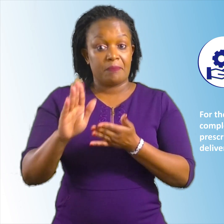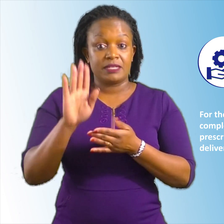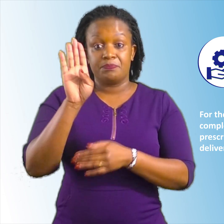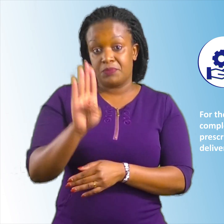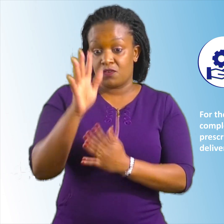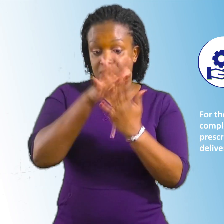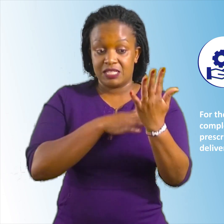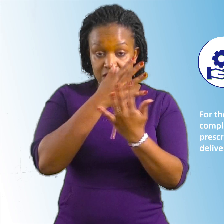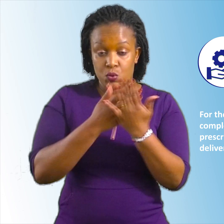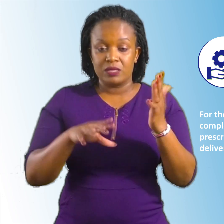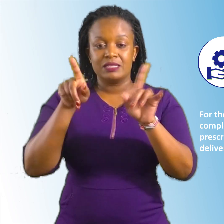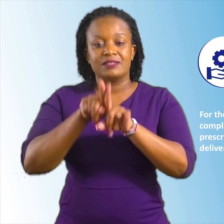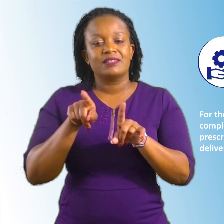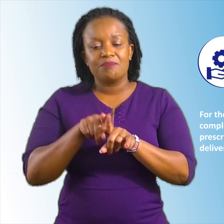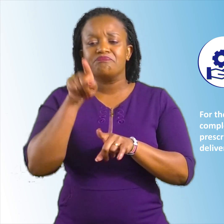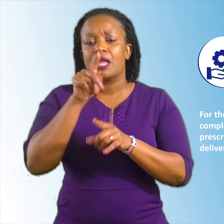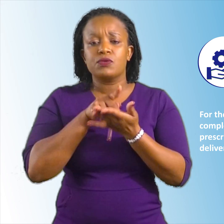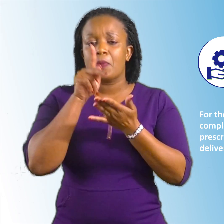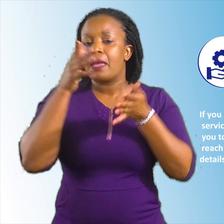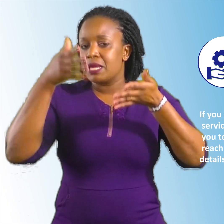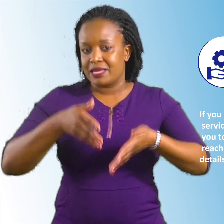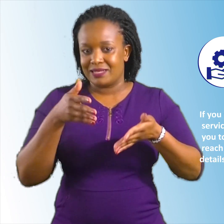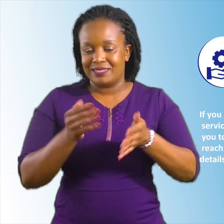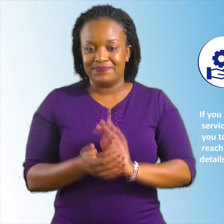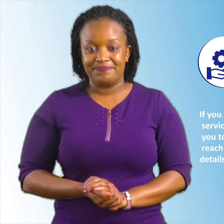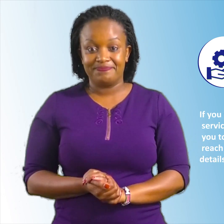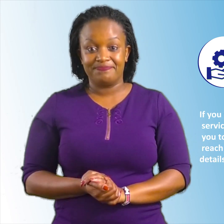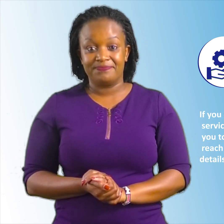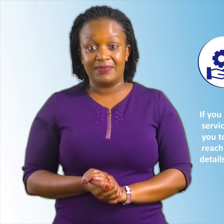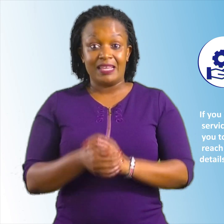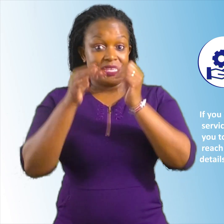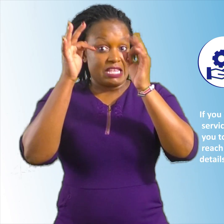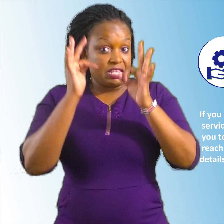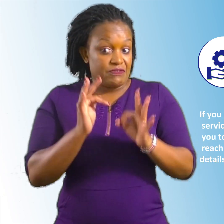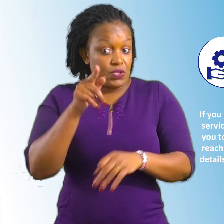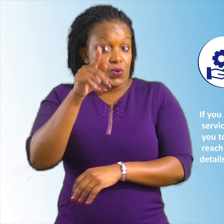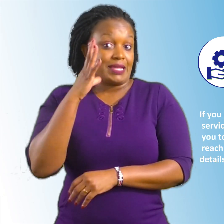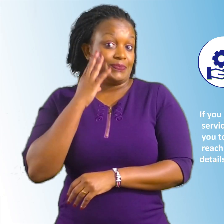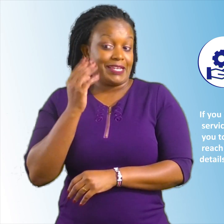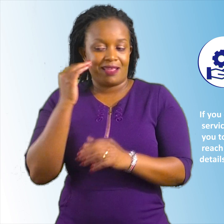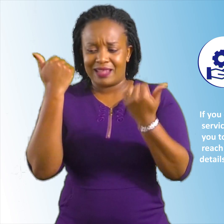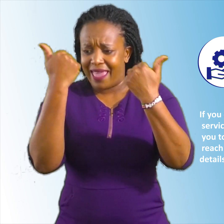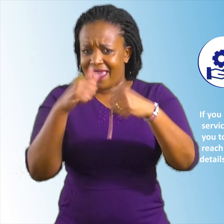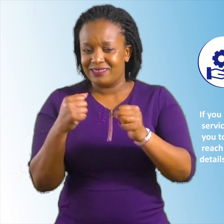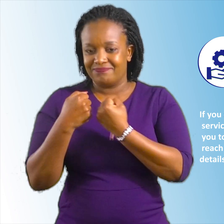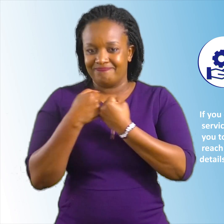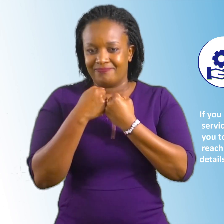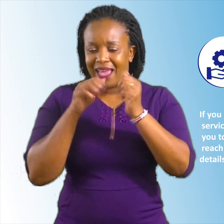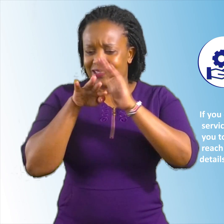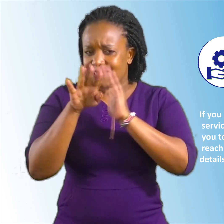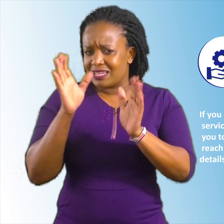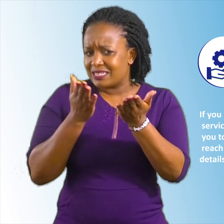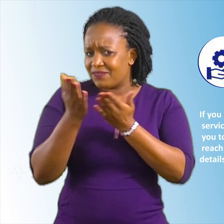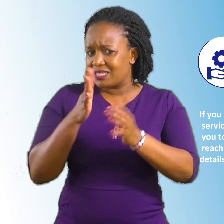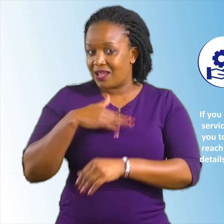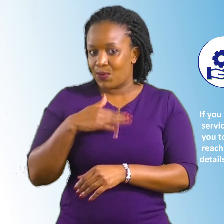schedule, and it is deliverable immediately. If you ever encounter any challenges accessing our